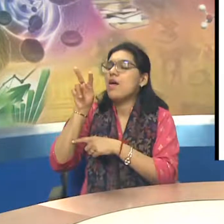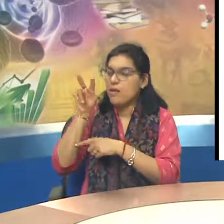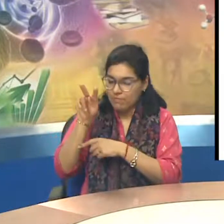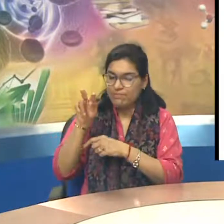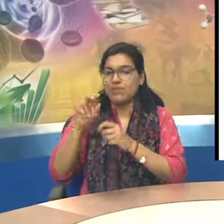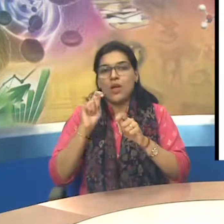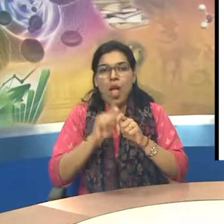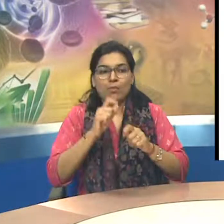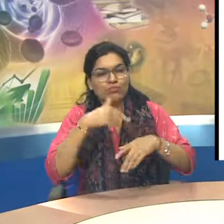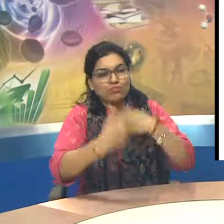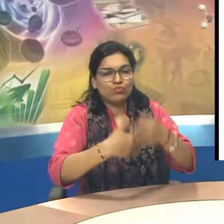and